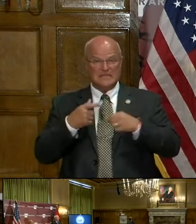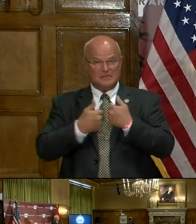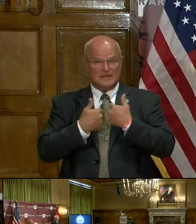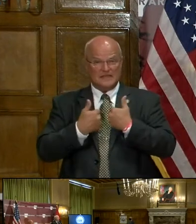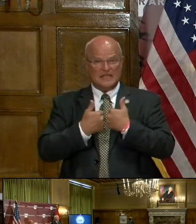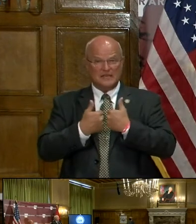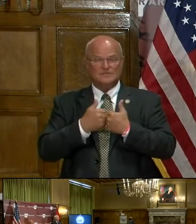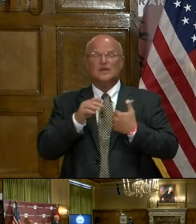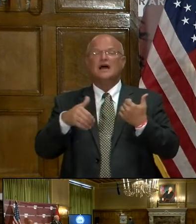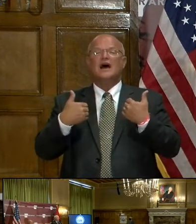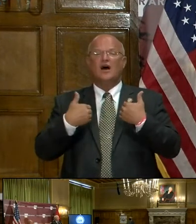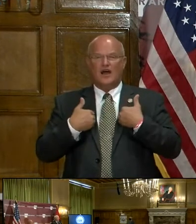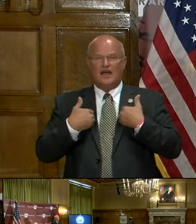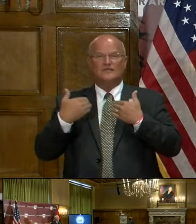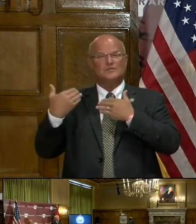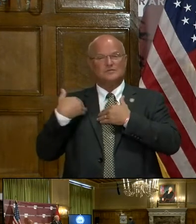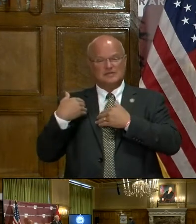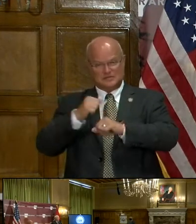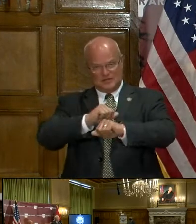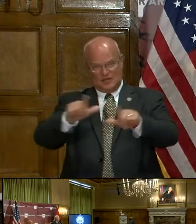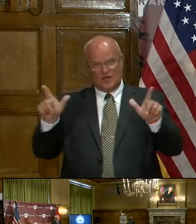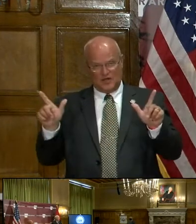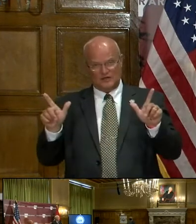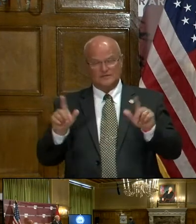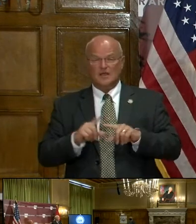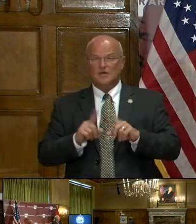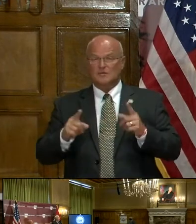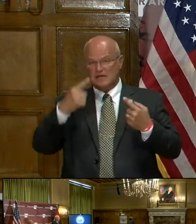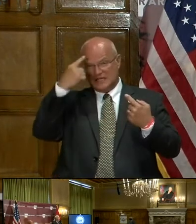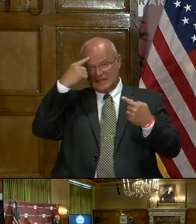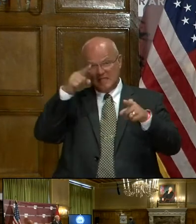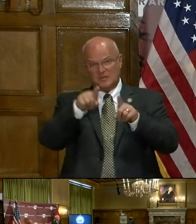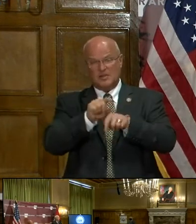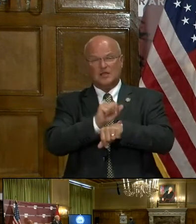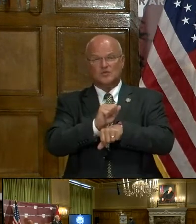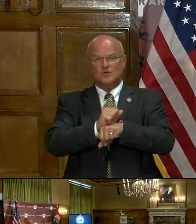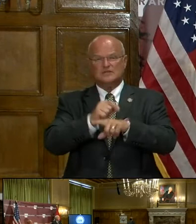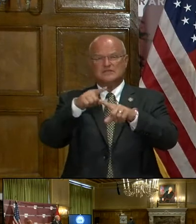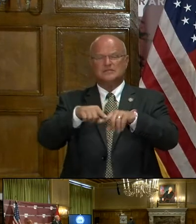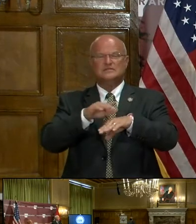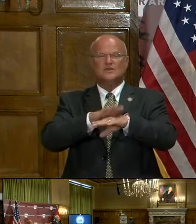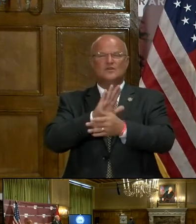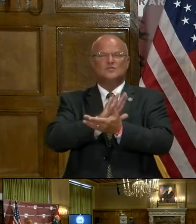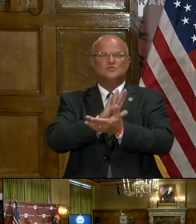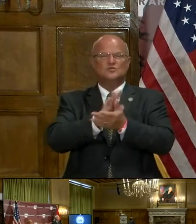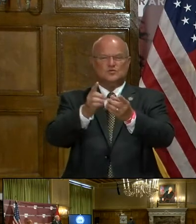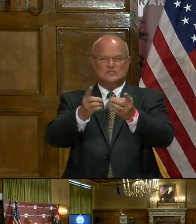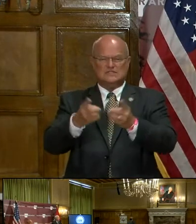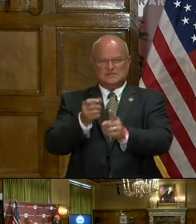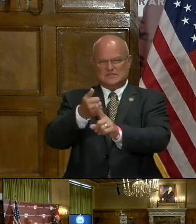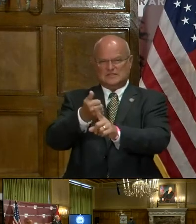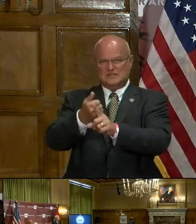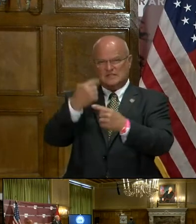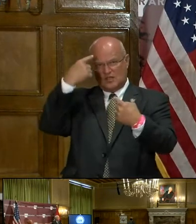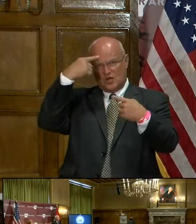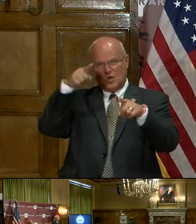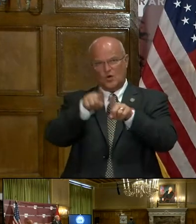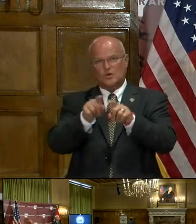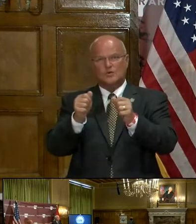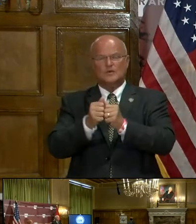games, that we all have that responsibility. But really the compliance work will be up to the school district in accordance with the